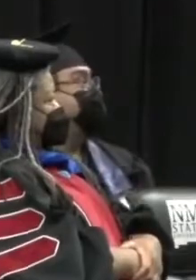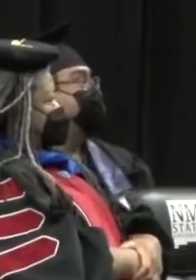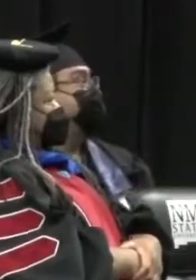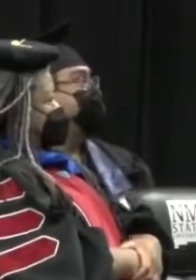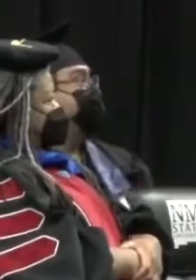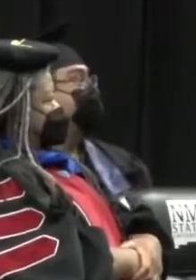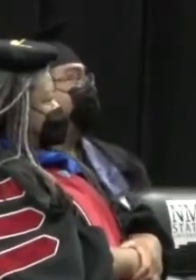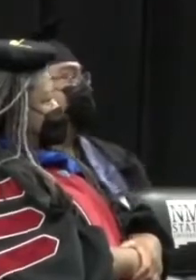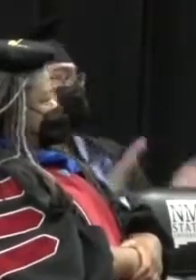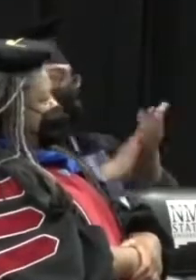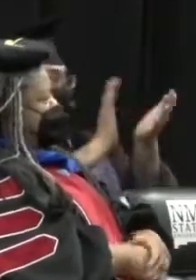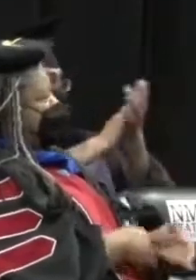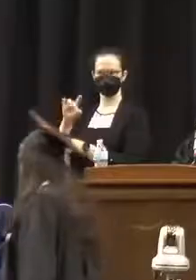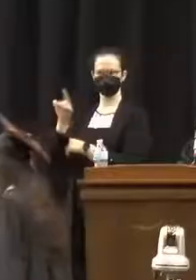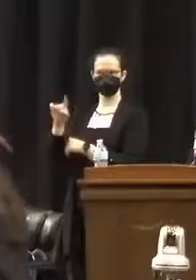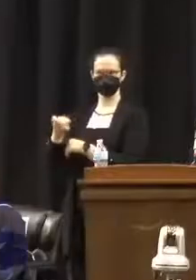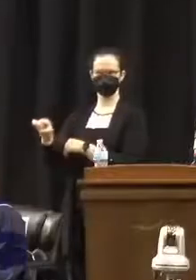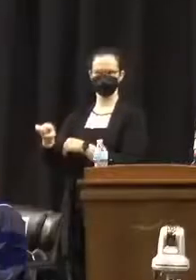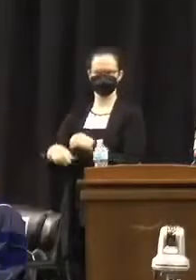Daniela Juarez.